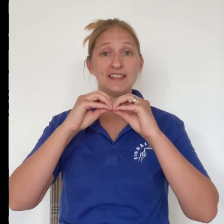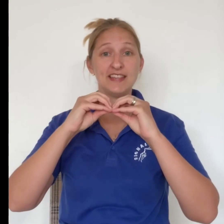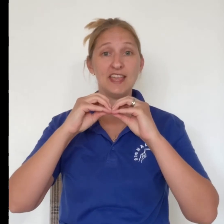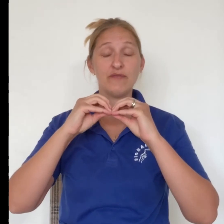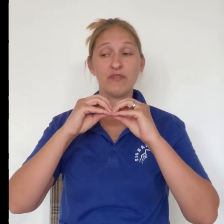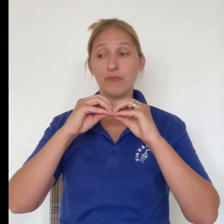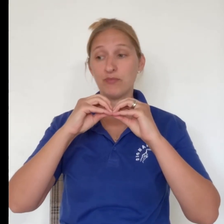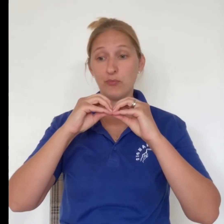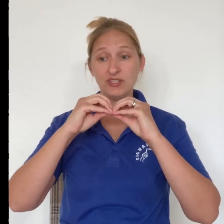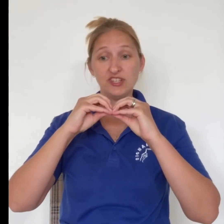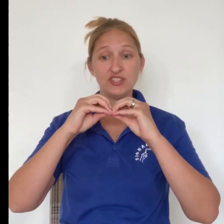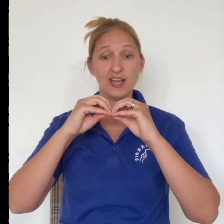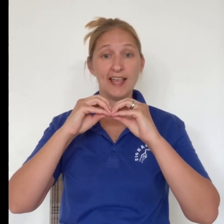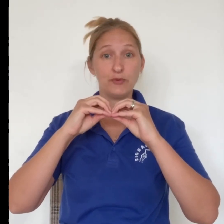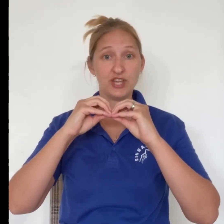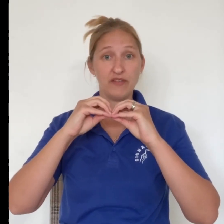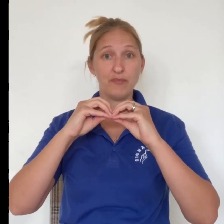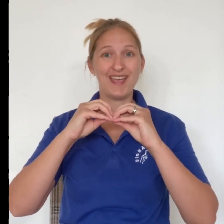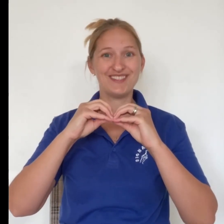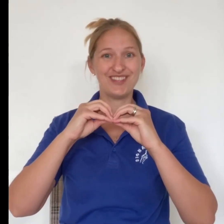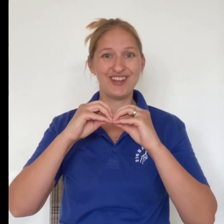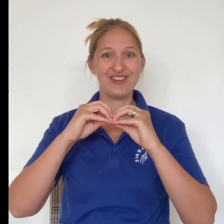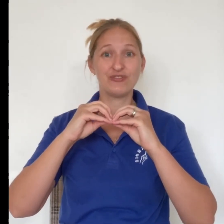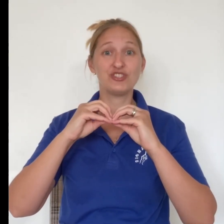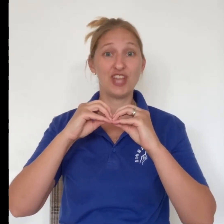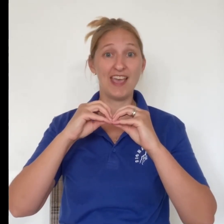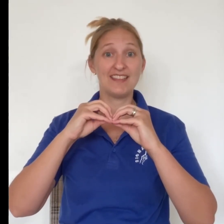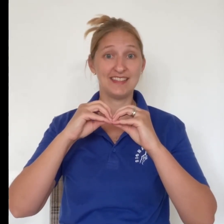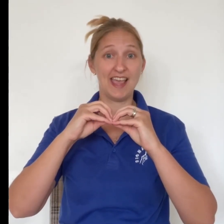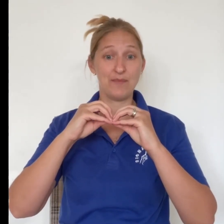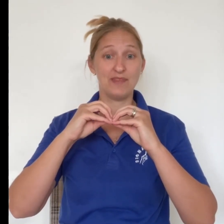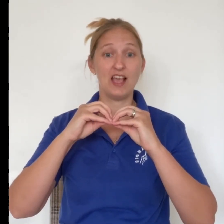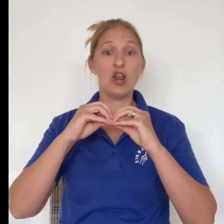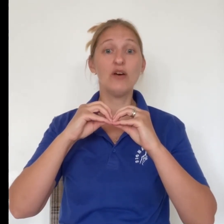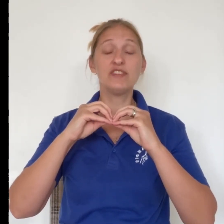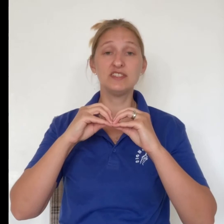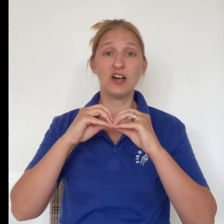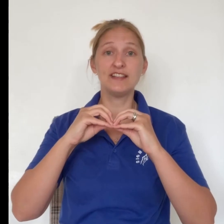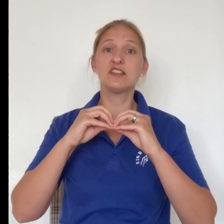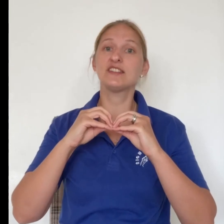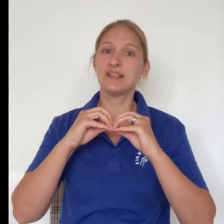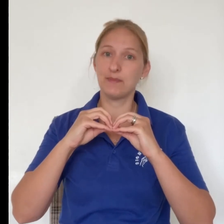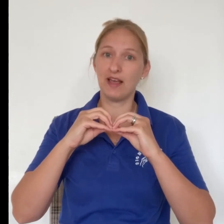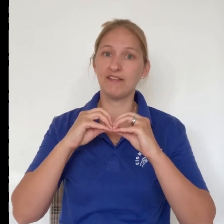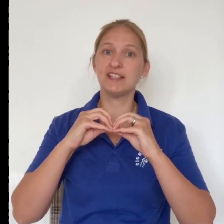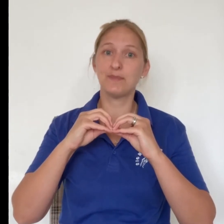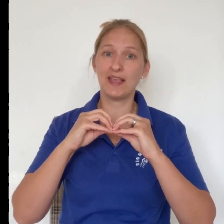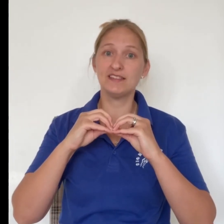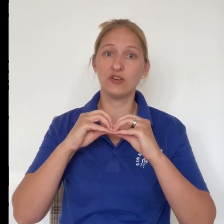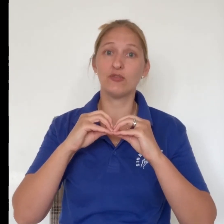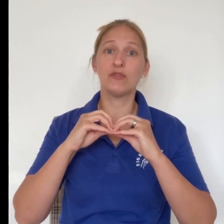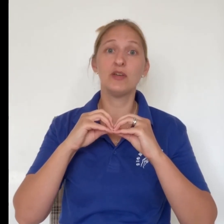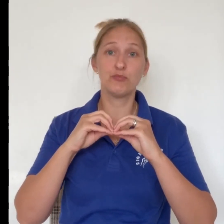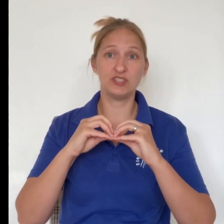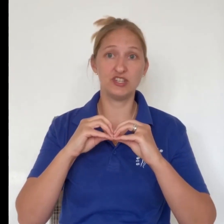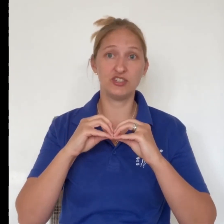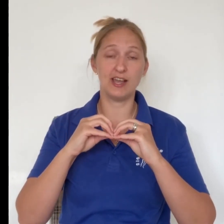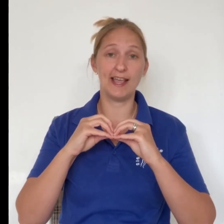taken from the British Sign Language alphabet, and sign-along share the same. A lot of the signs are similar and it's based on British Sign Language,